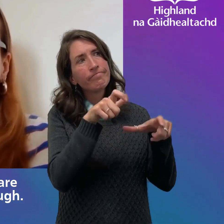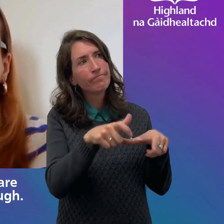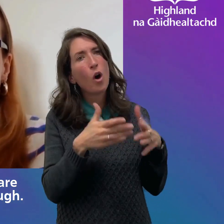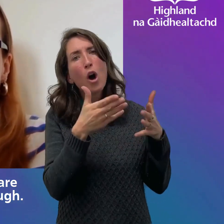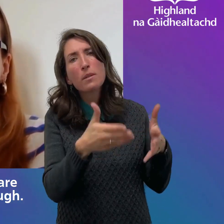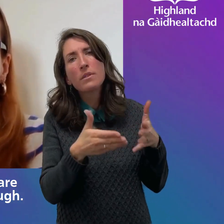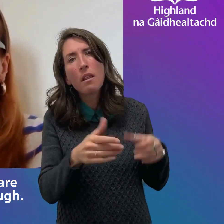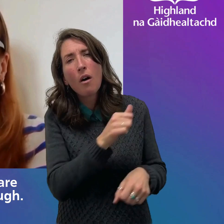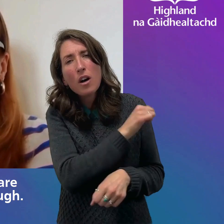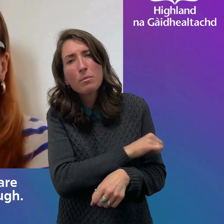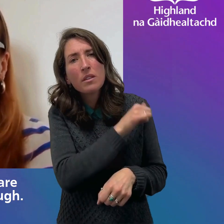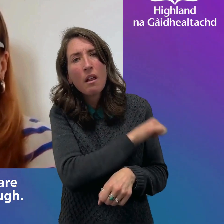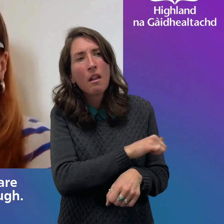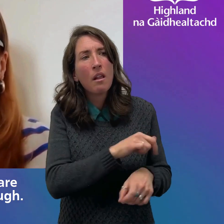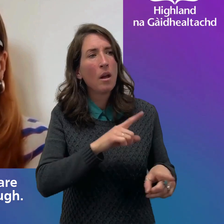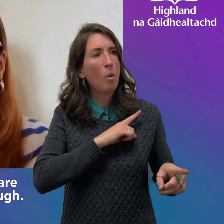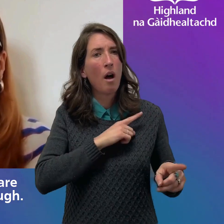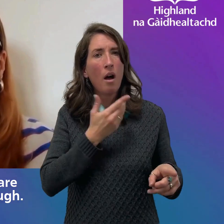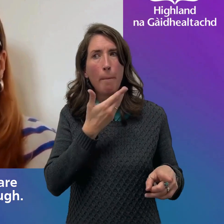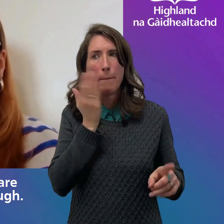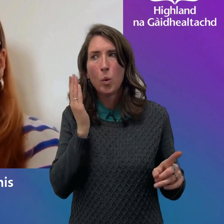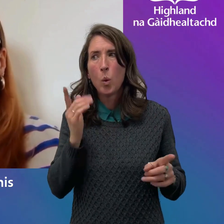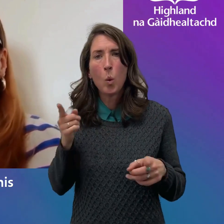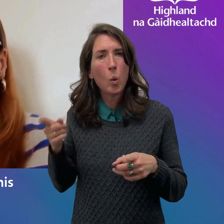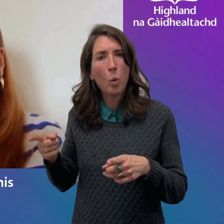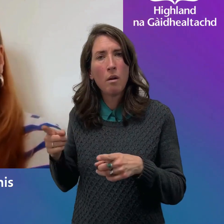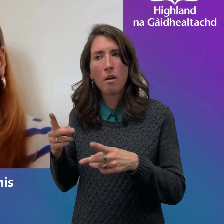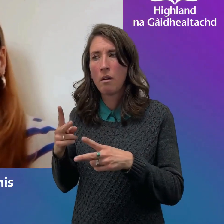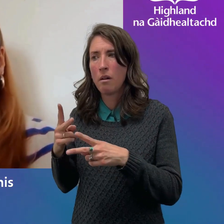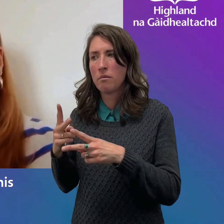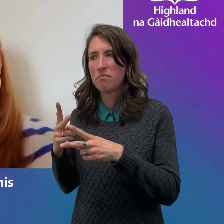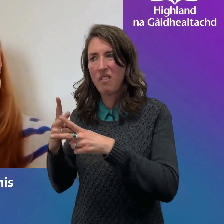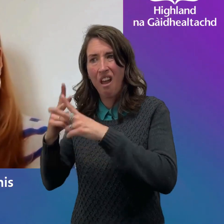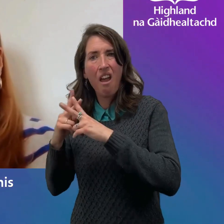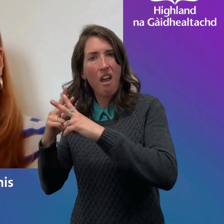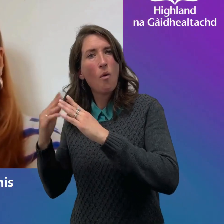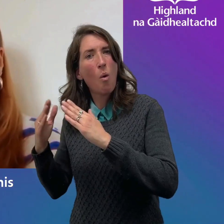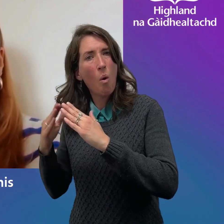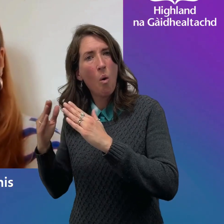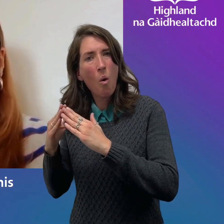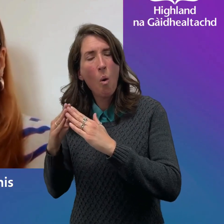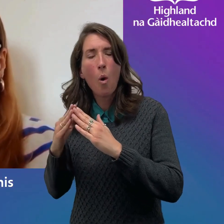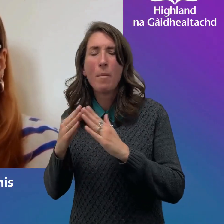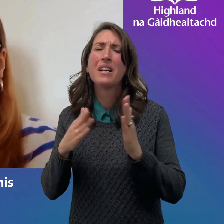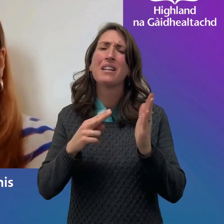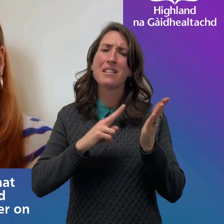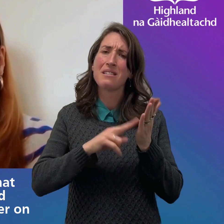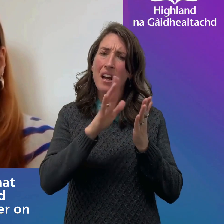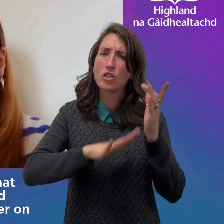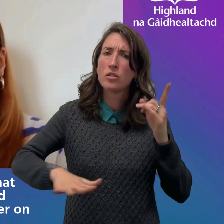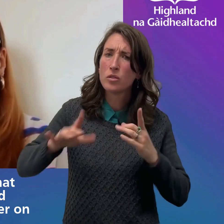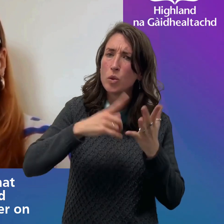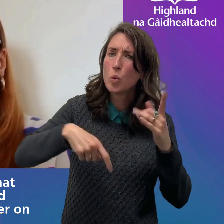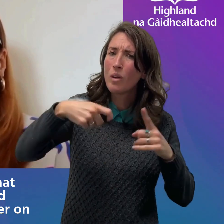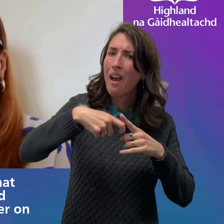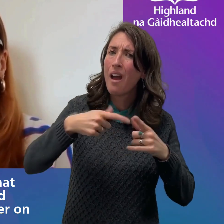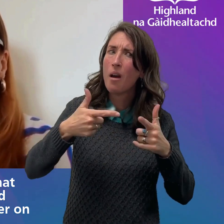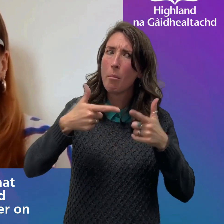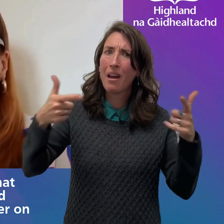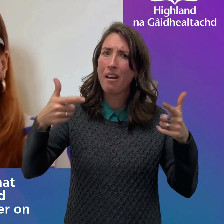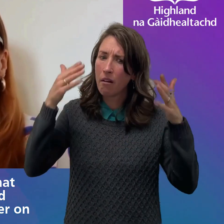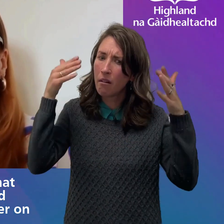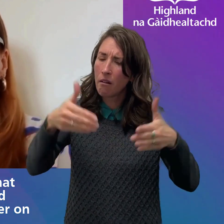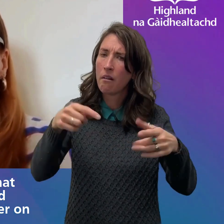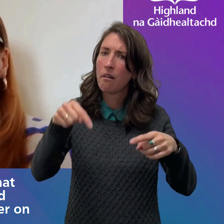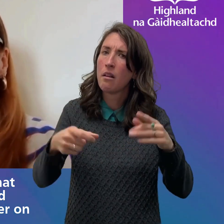other care solutions in place quickly enough. There's a huge focus on this nationally at the moment we had an update around that